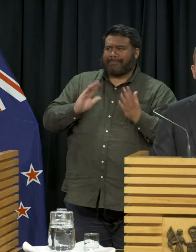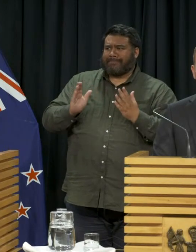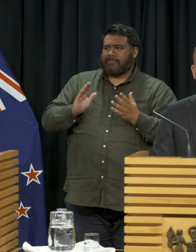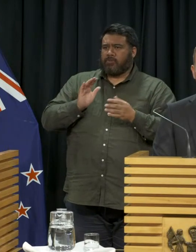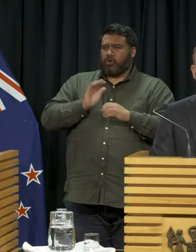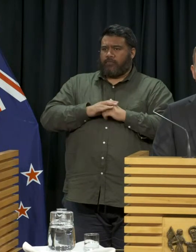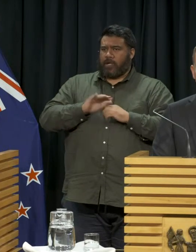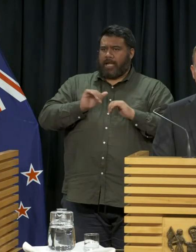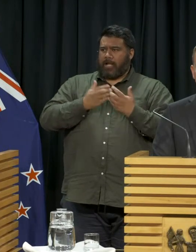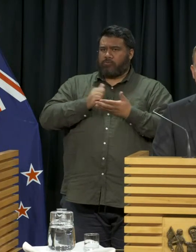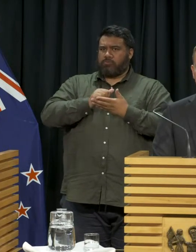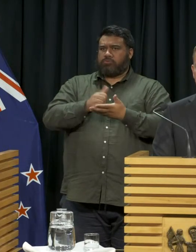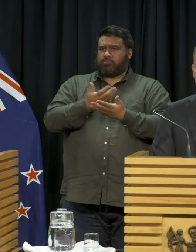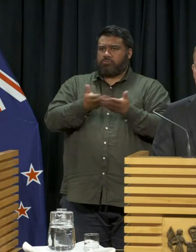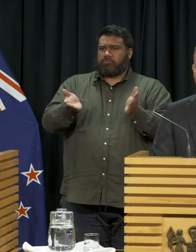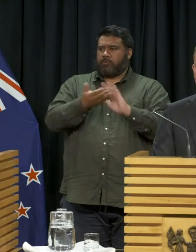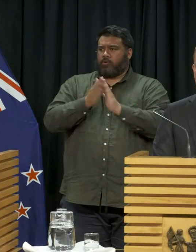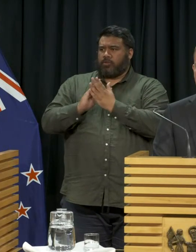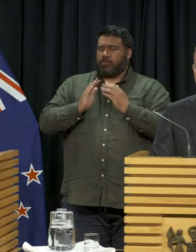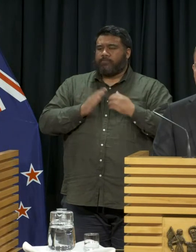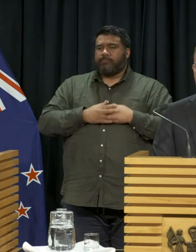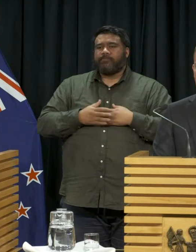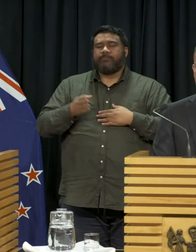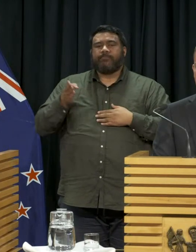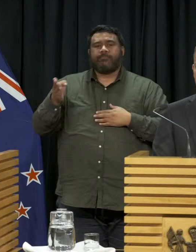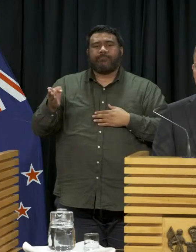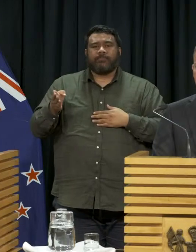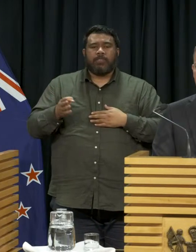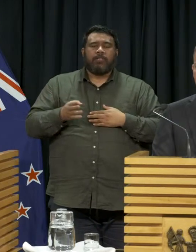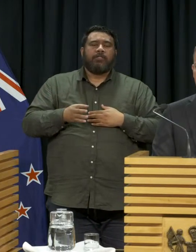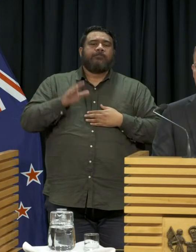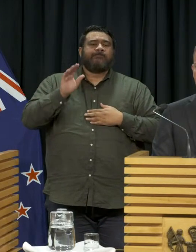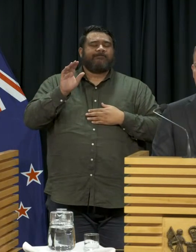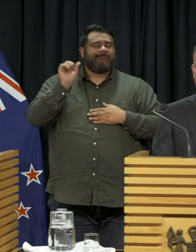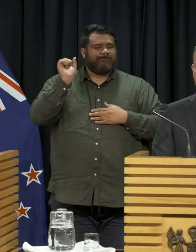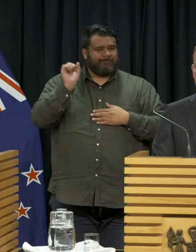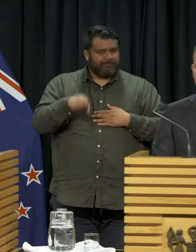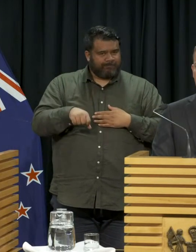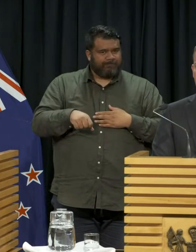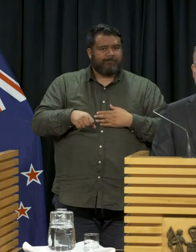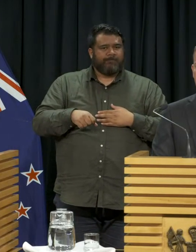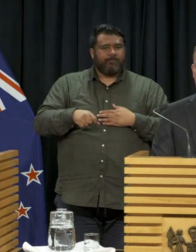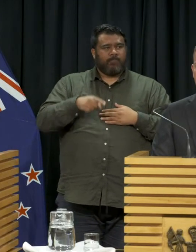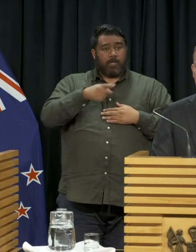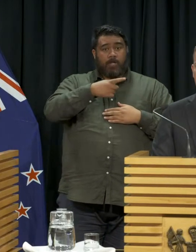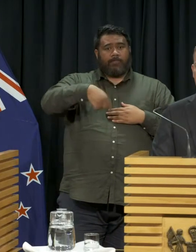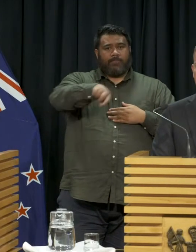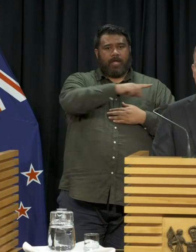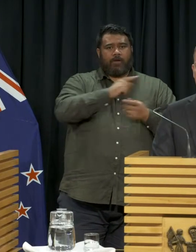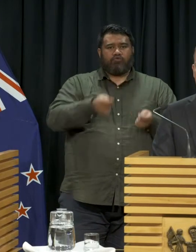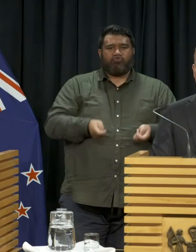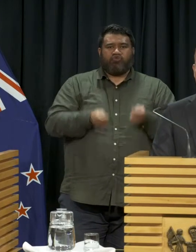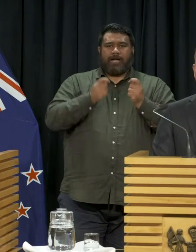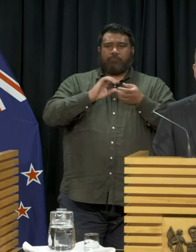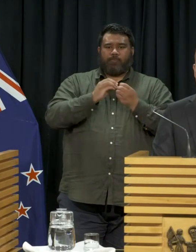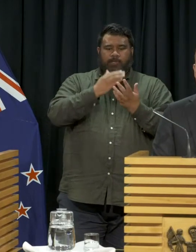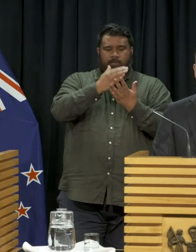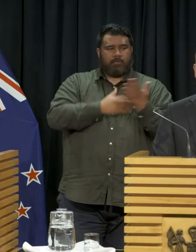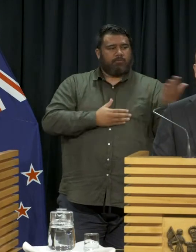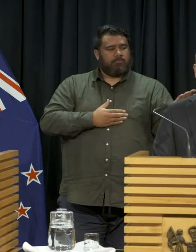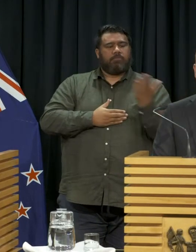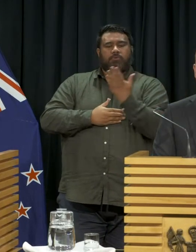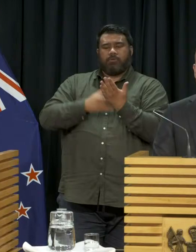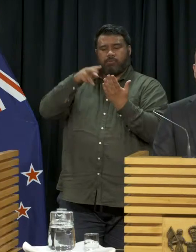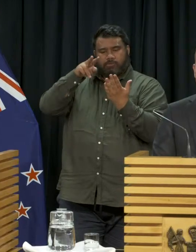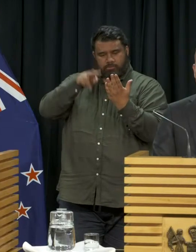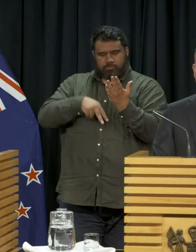Yeah, I want to absolutely acknowledge the purpose and the point of why they are raising the issues that they are. In